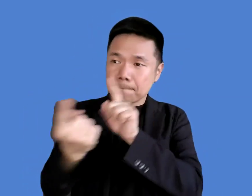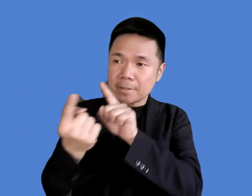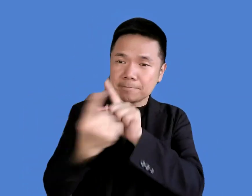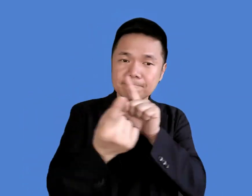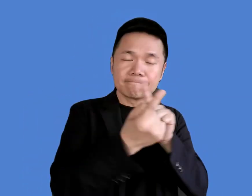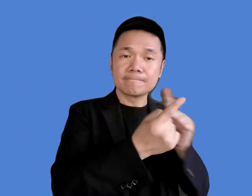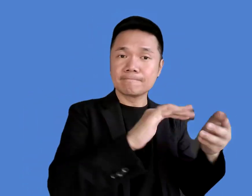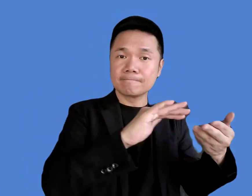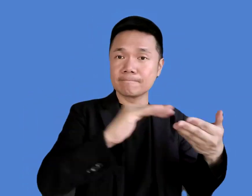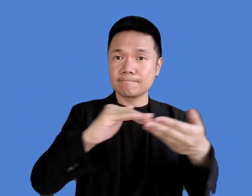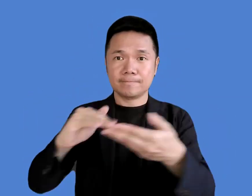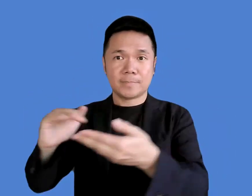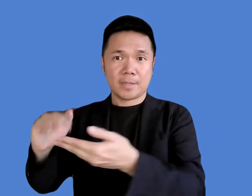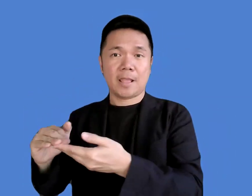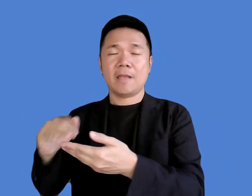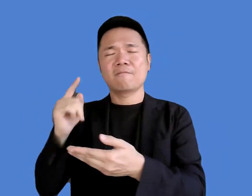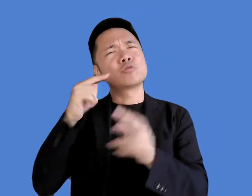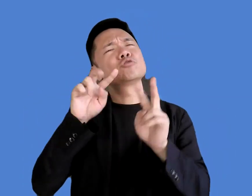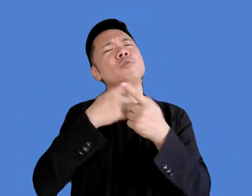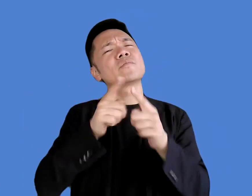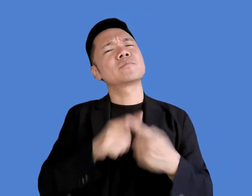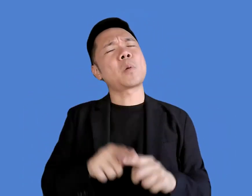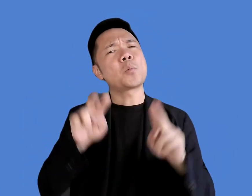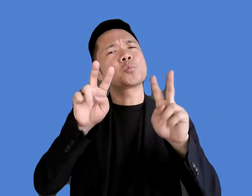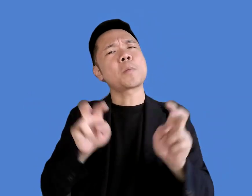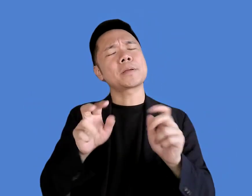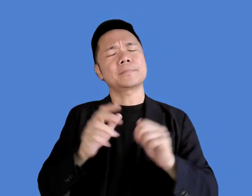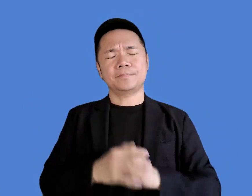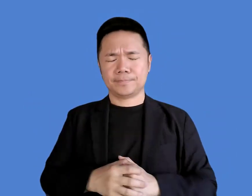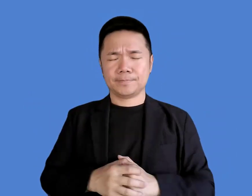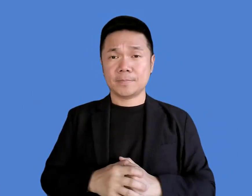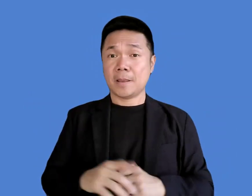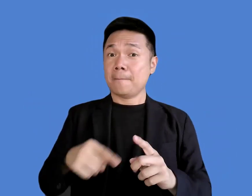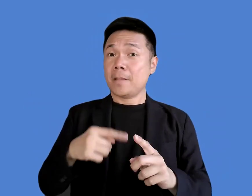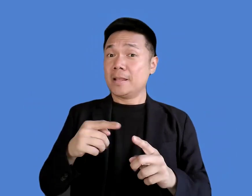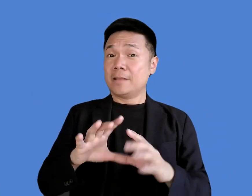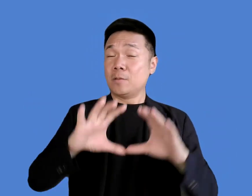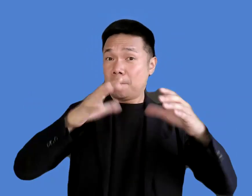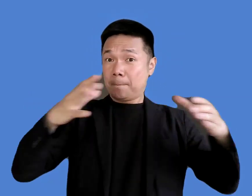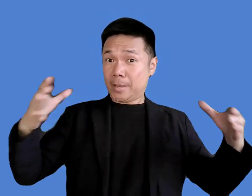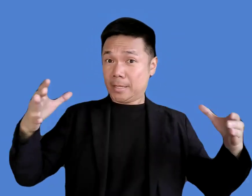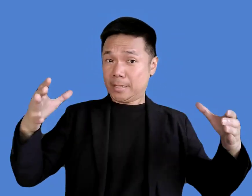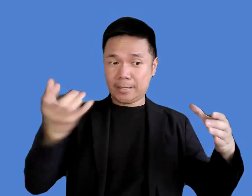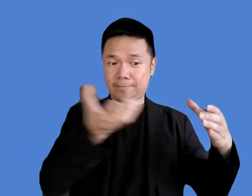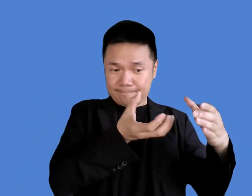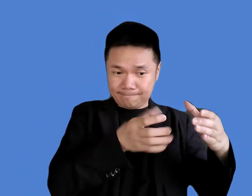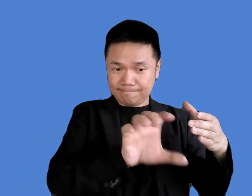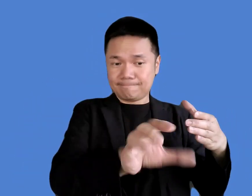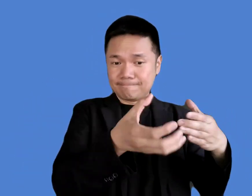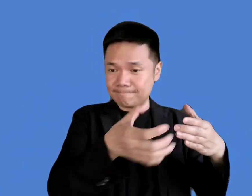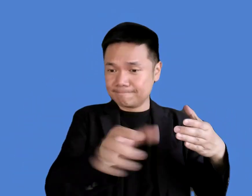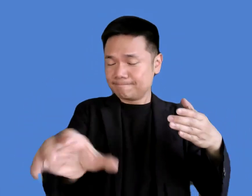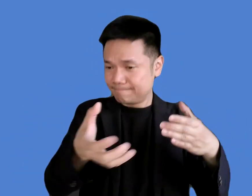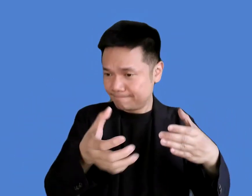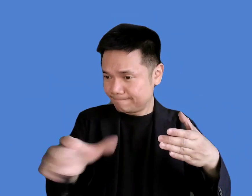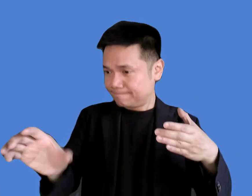stakeholders across various WEPs topics. And then we'll start to get to a smaller group. We'll actually be looking for some of you that are